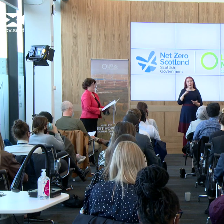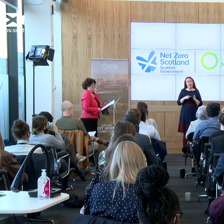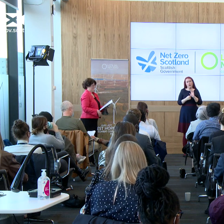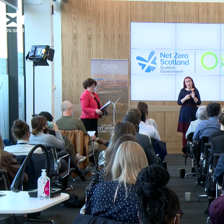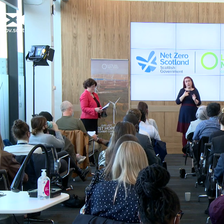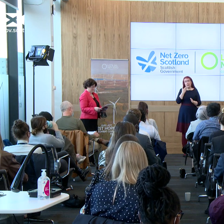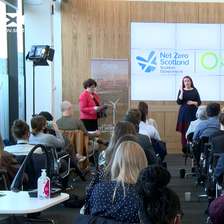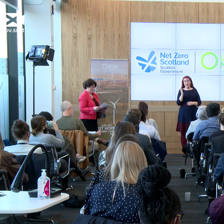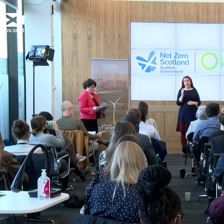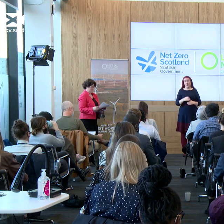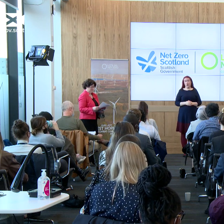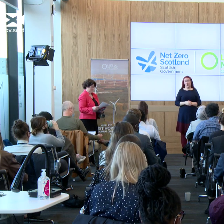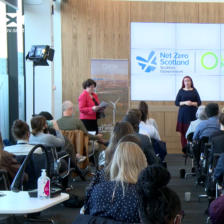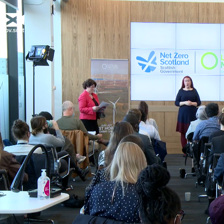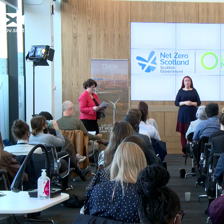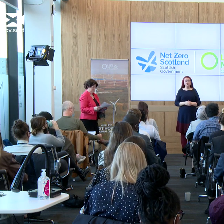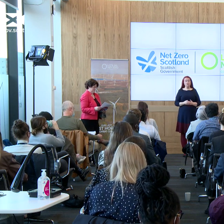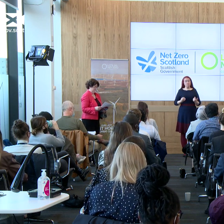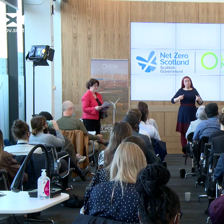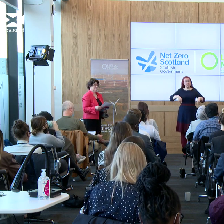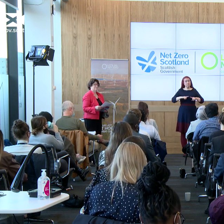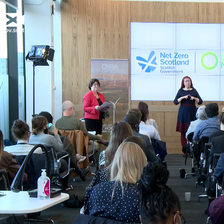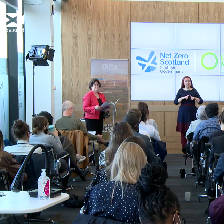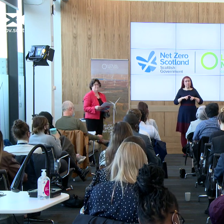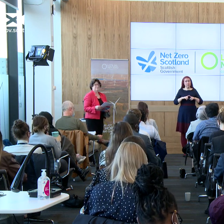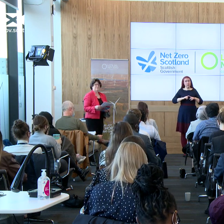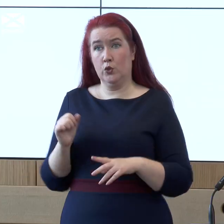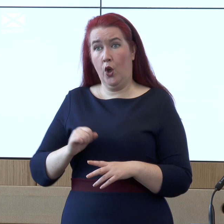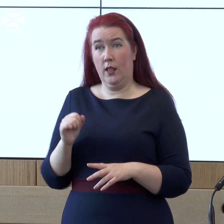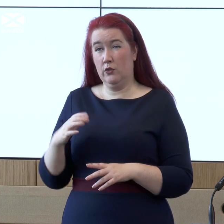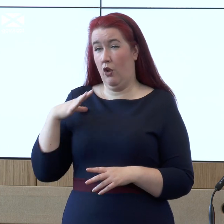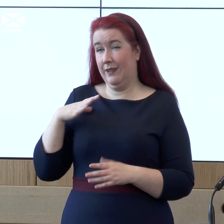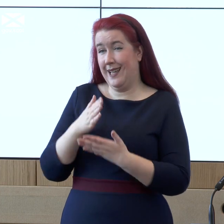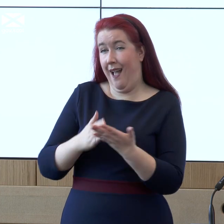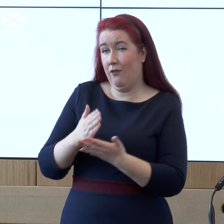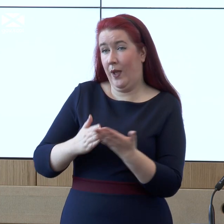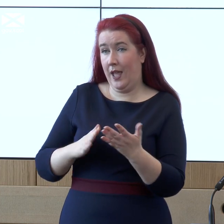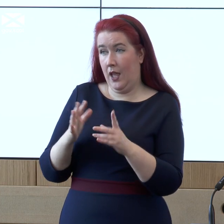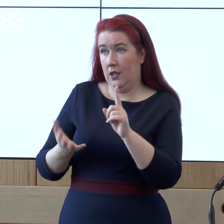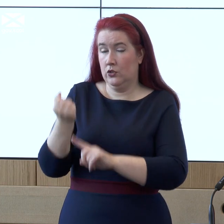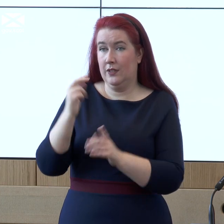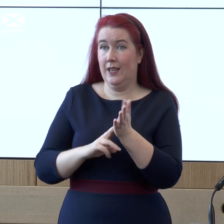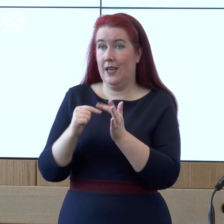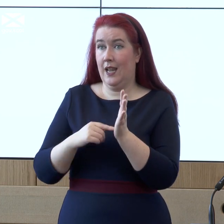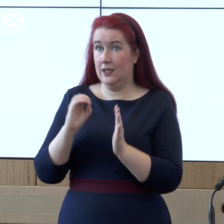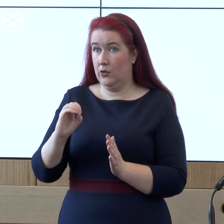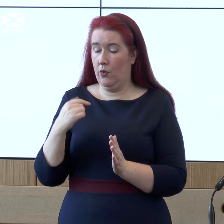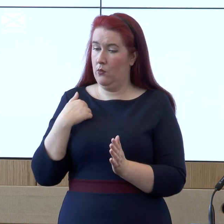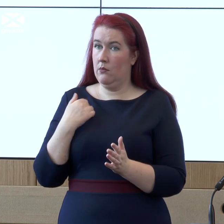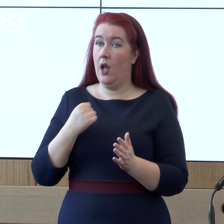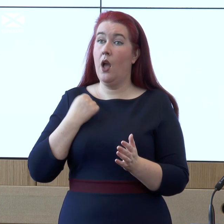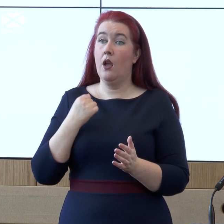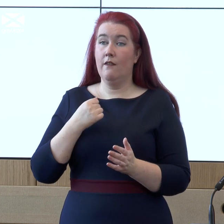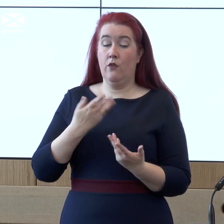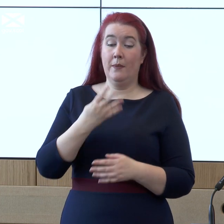we are effectively, as a country, halfway to net zero We've halved our emissions from the